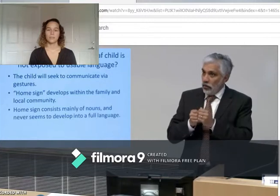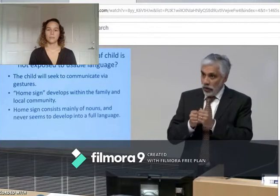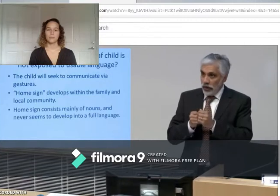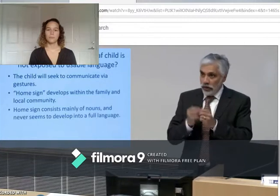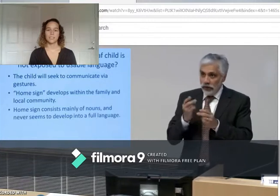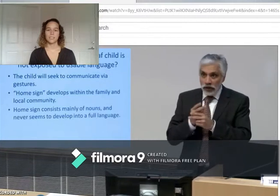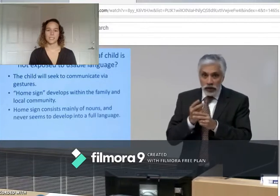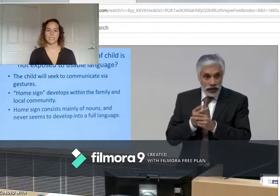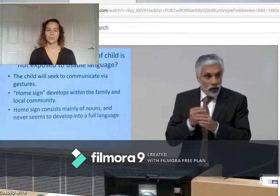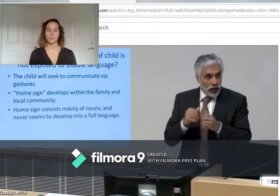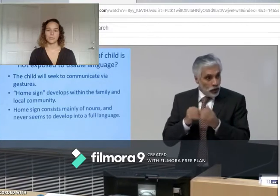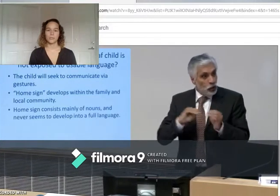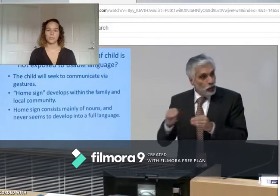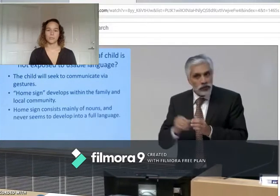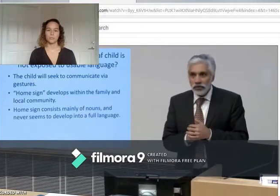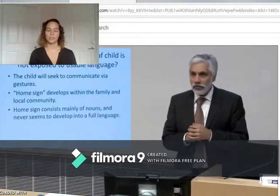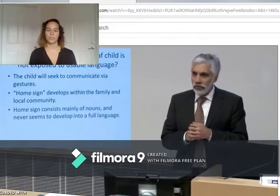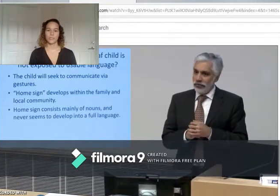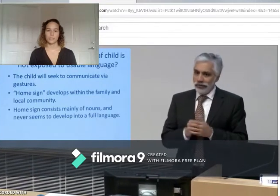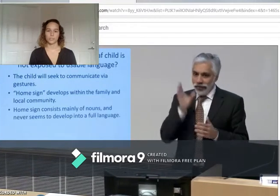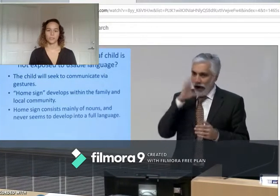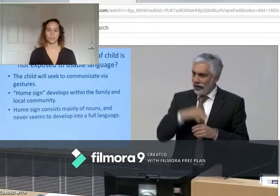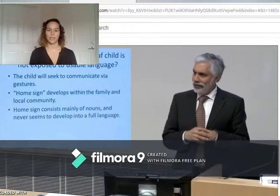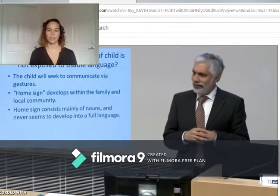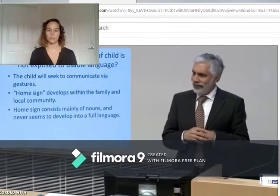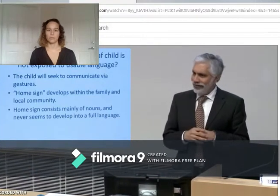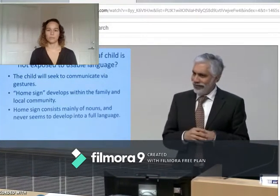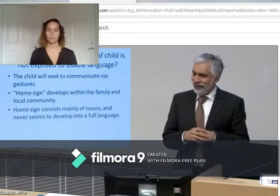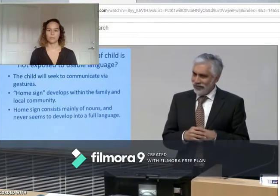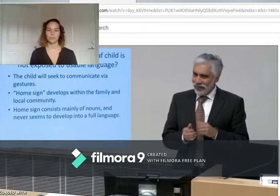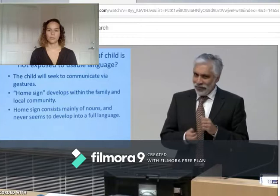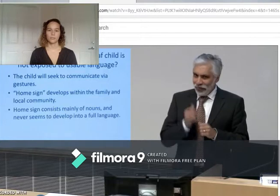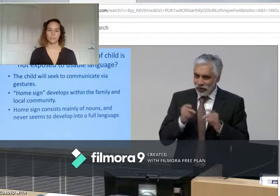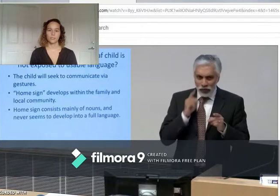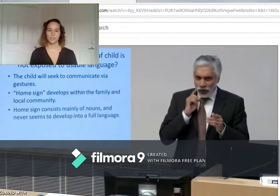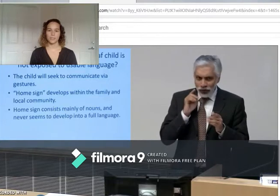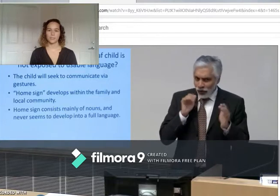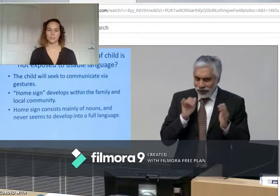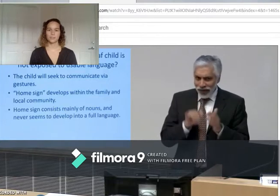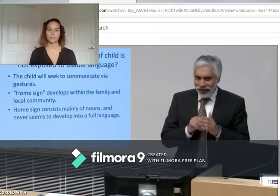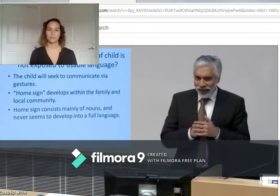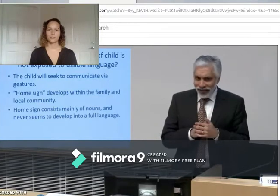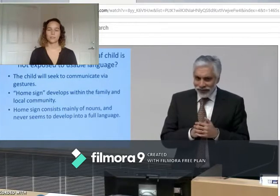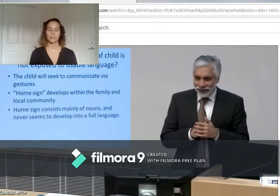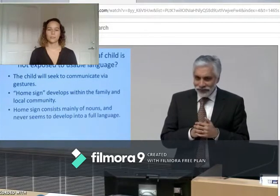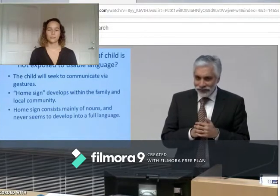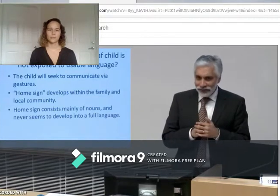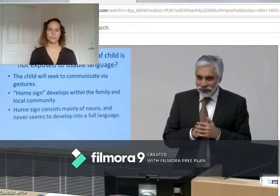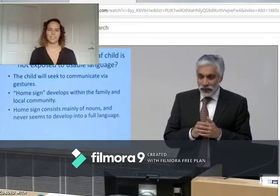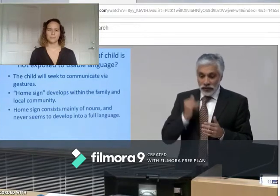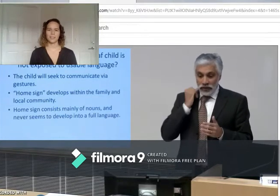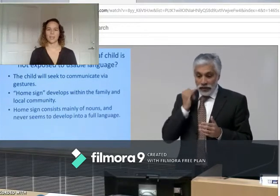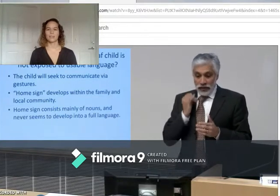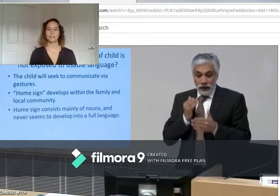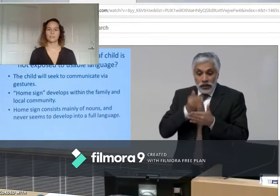This means people who can see use visual information to learn how to move, which is strange. People don't